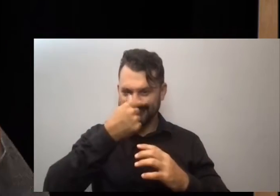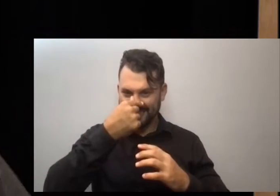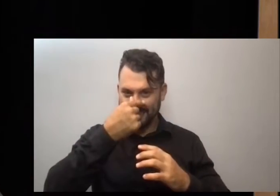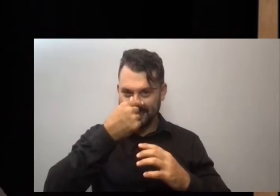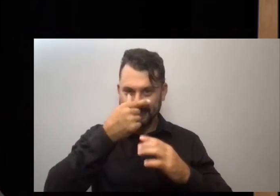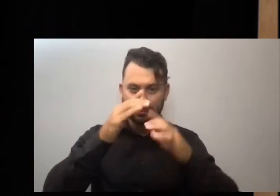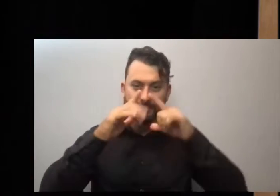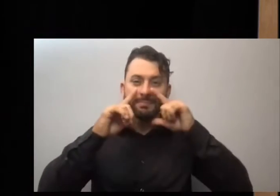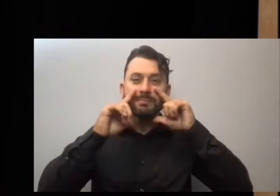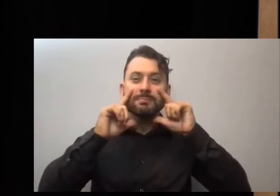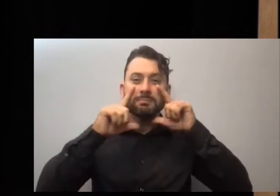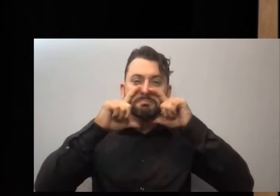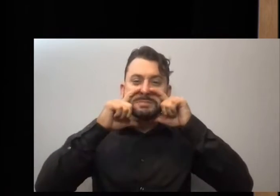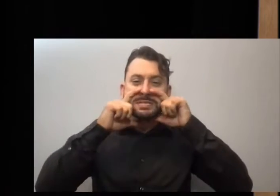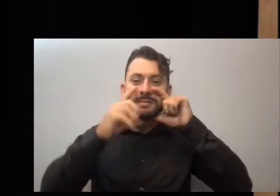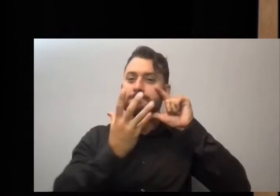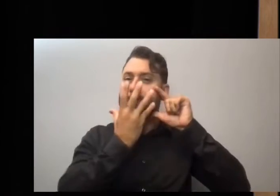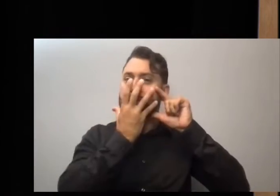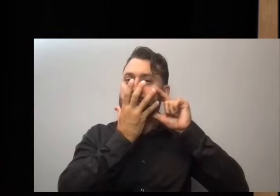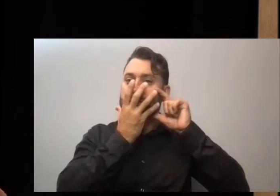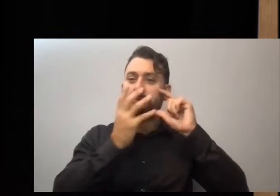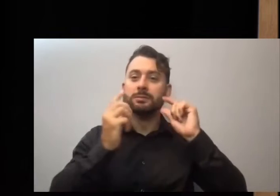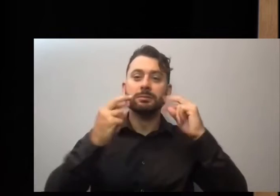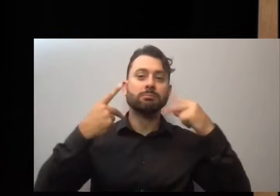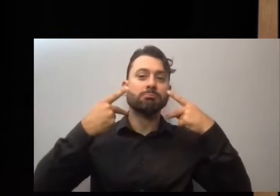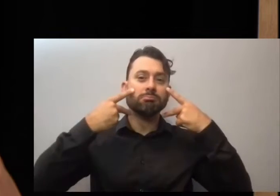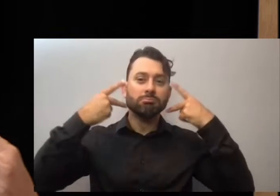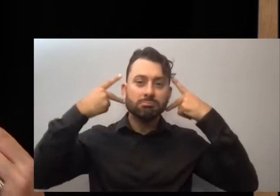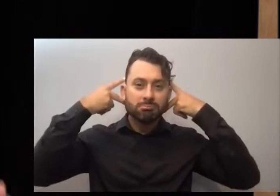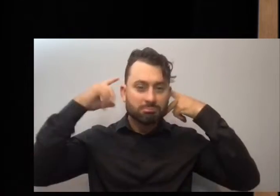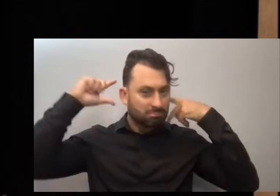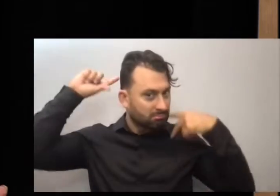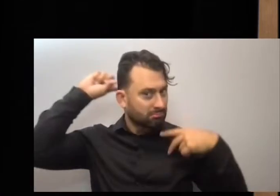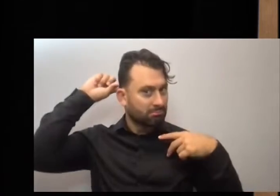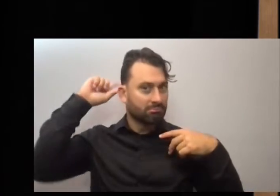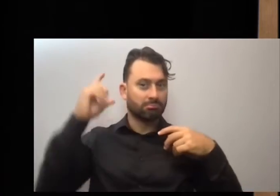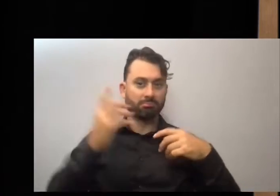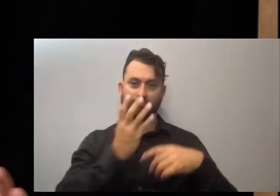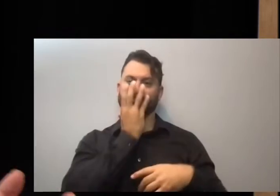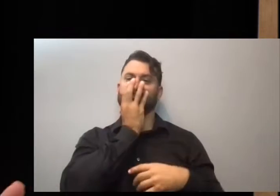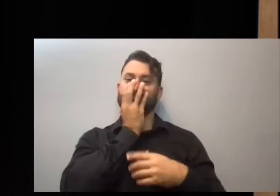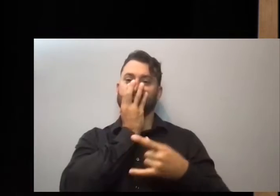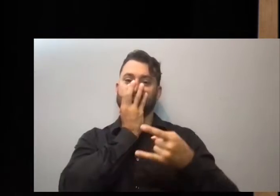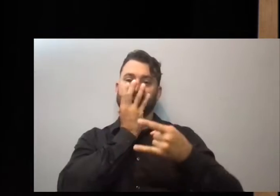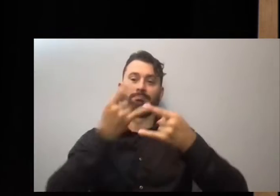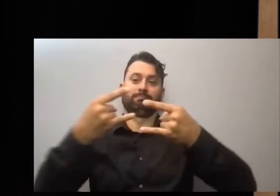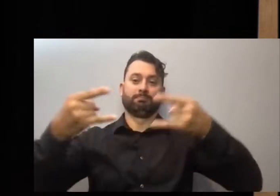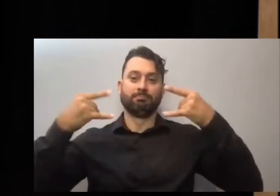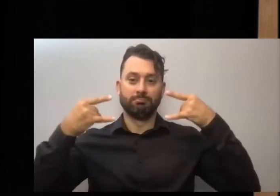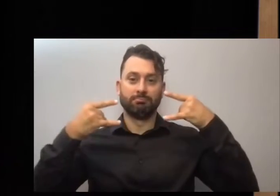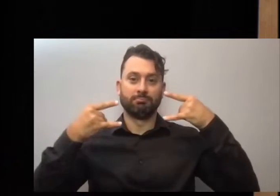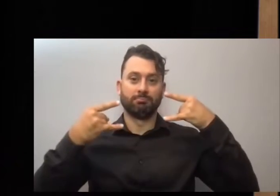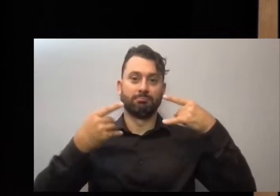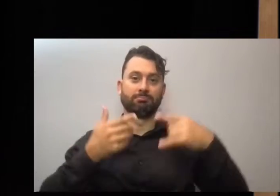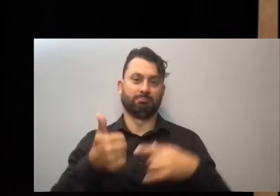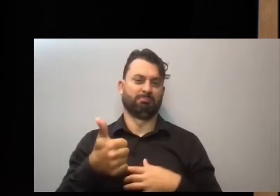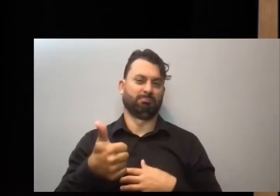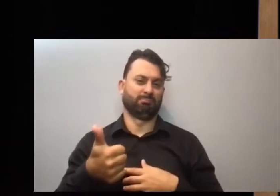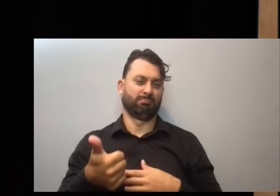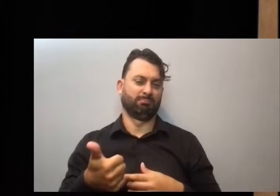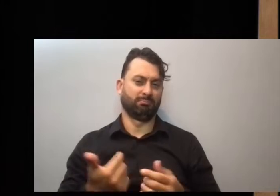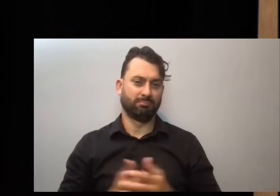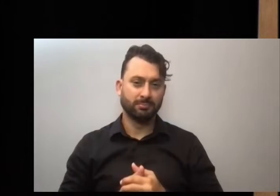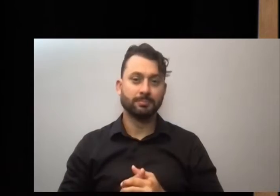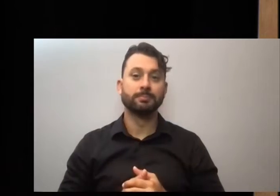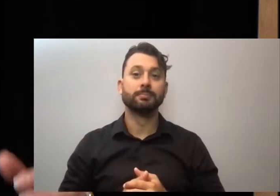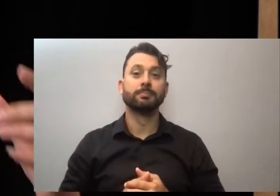to fit tightly on your face. Then the next level up, I'll say, is what we call a